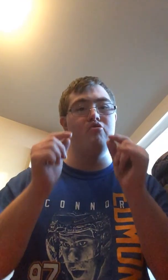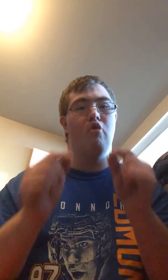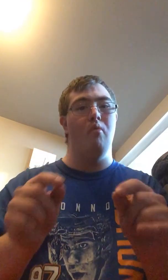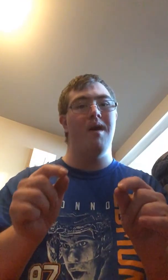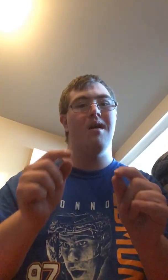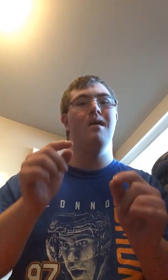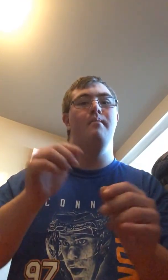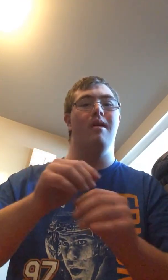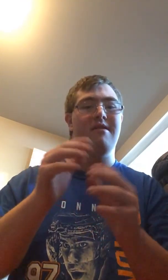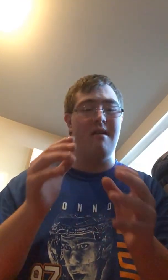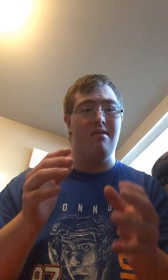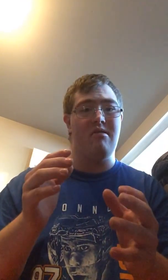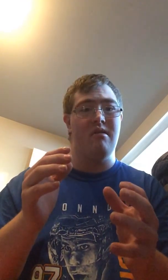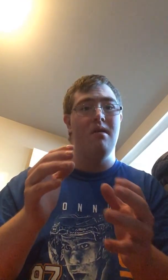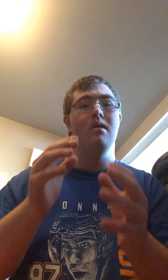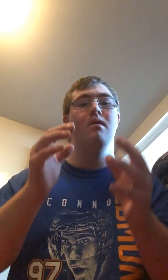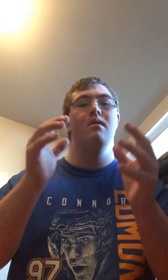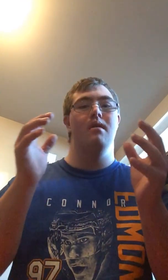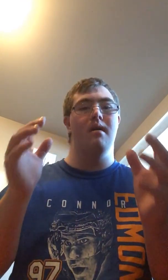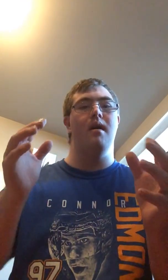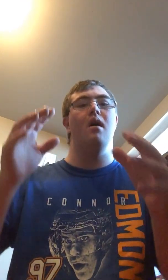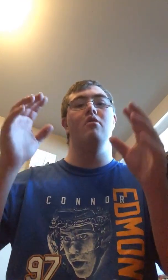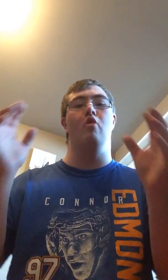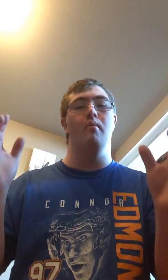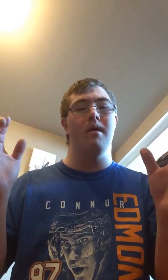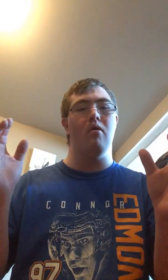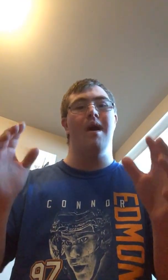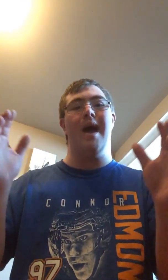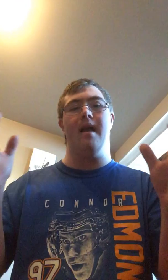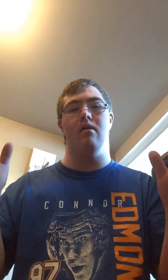blood cells. Can get aerobic or anaerobic.